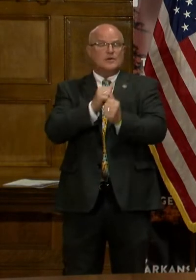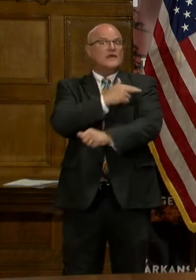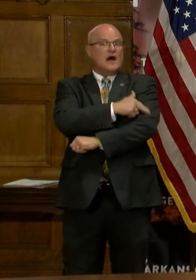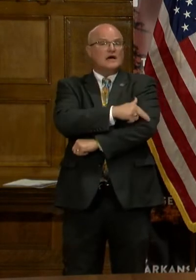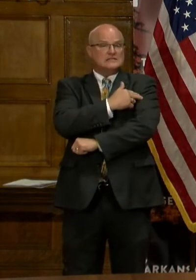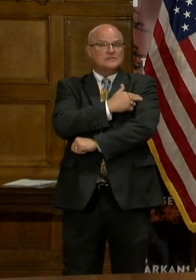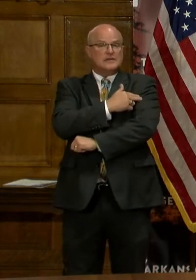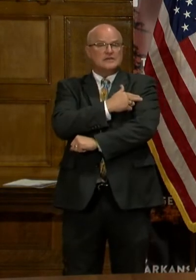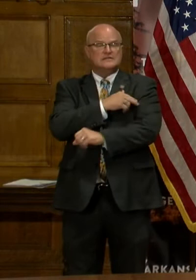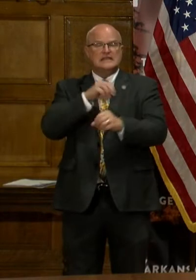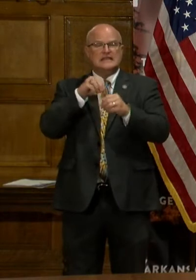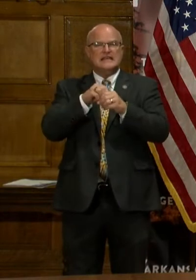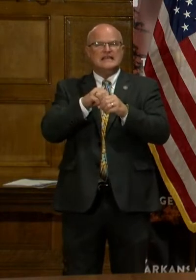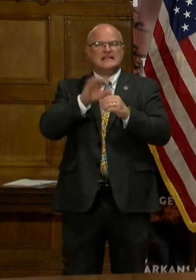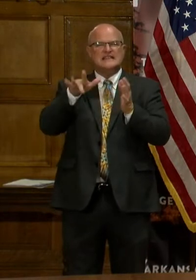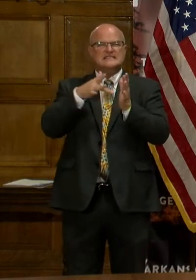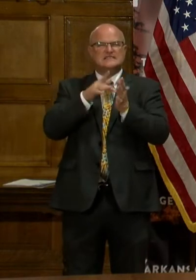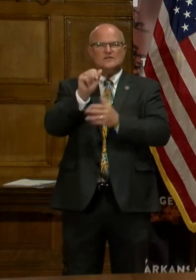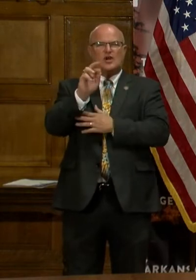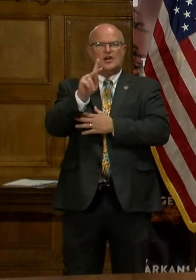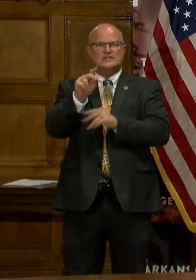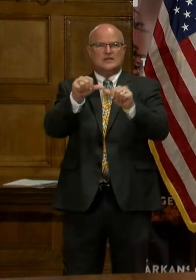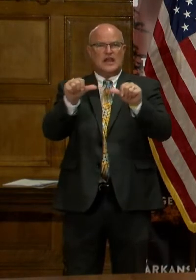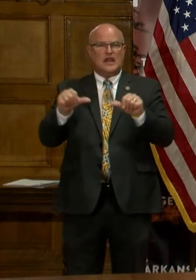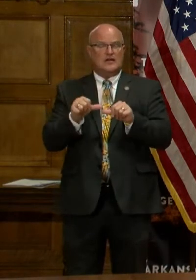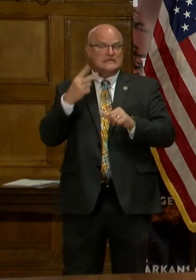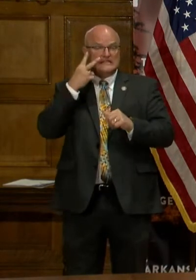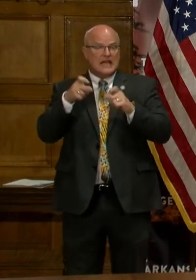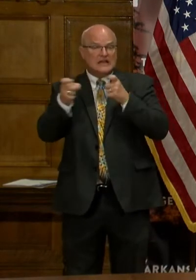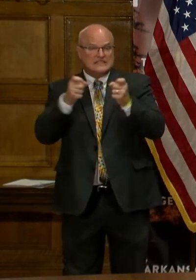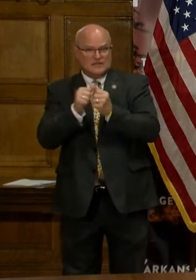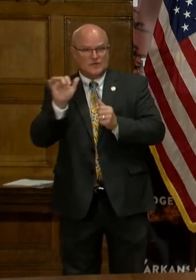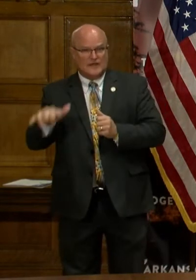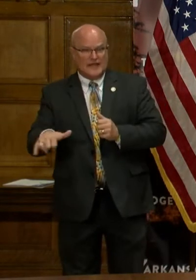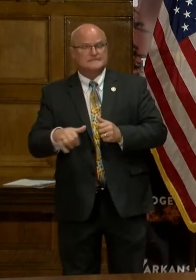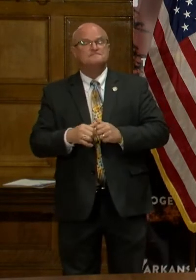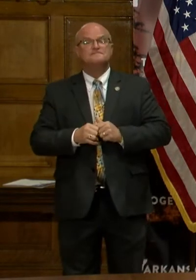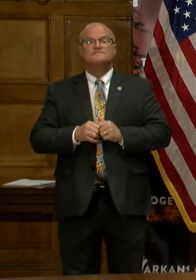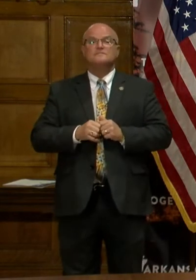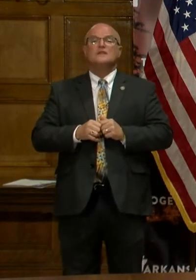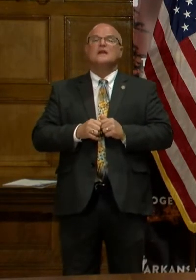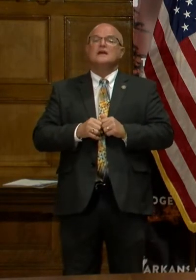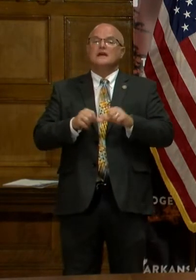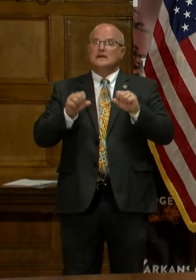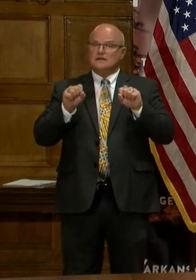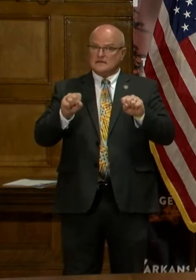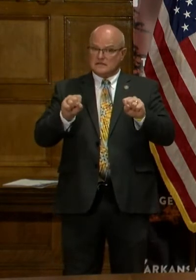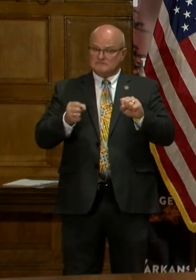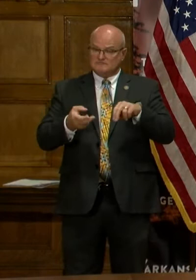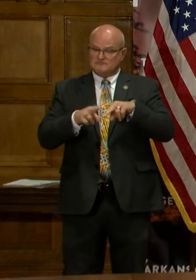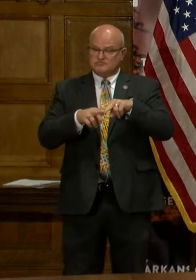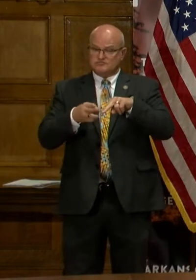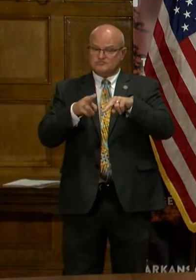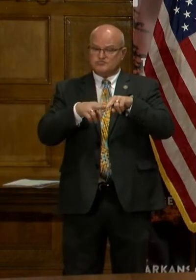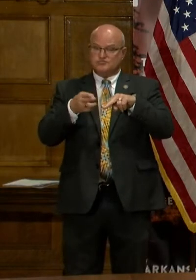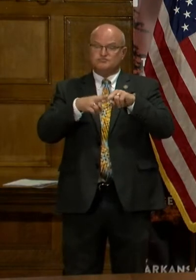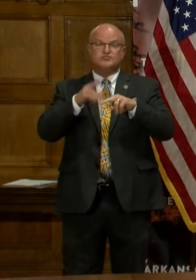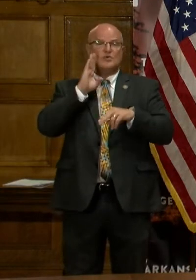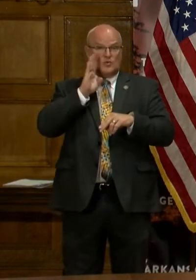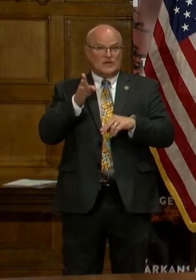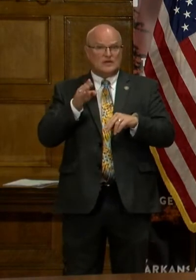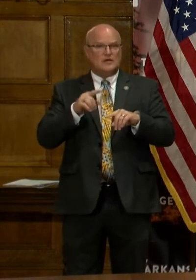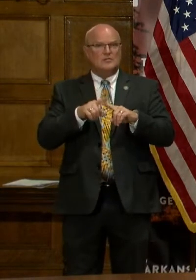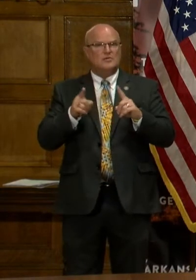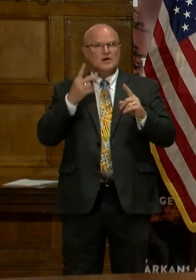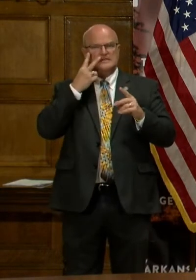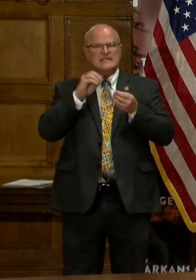hospitals in the metro area to see how we are dealing with this. It will probably continue to increase. What we're seeing